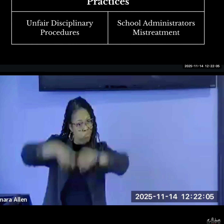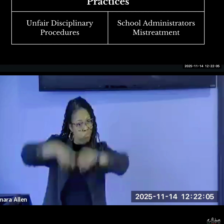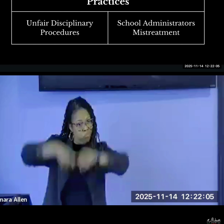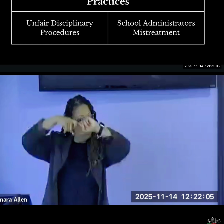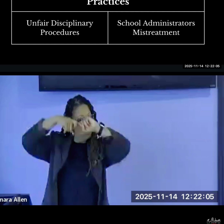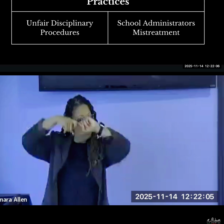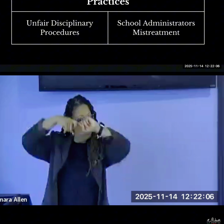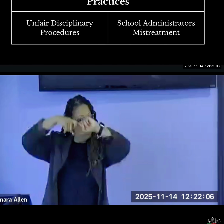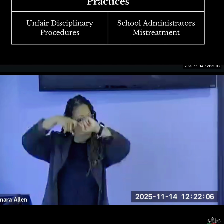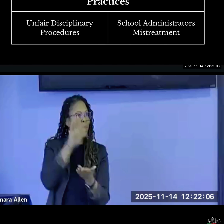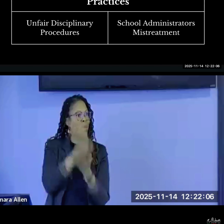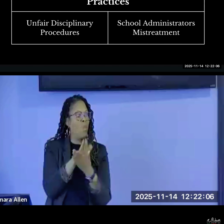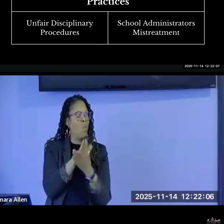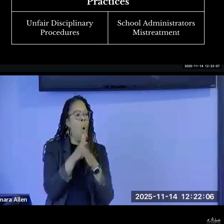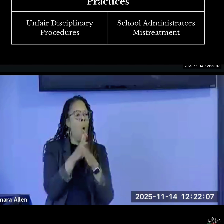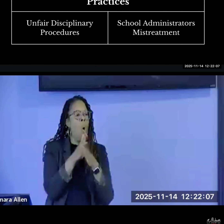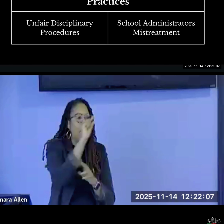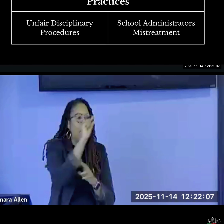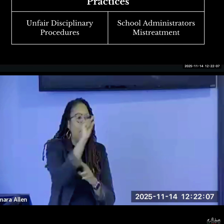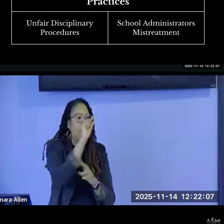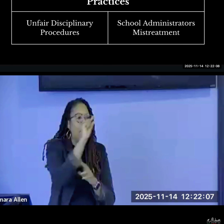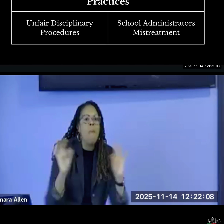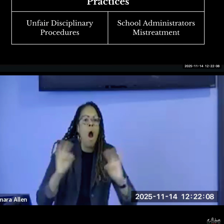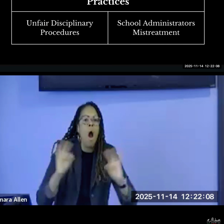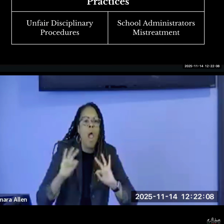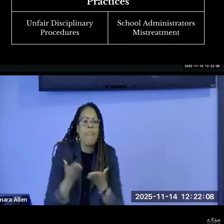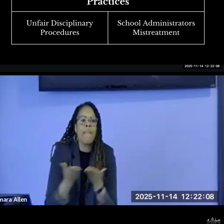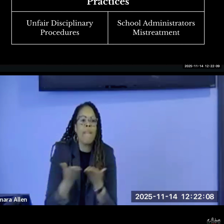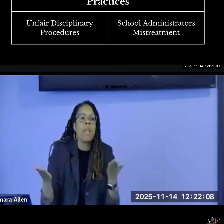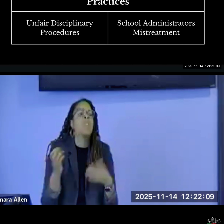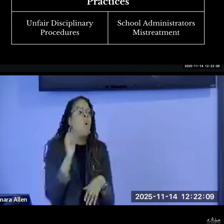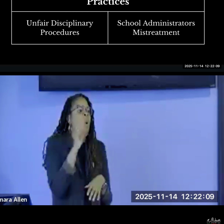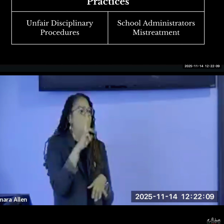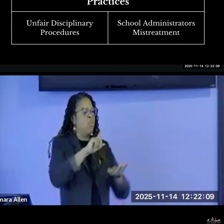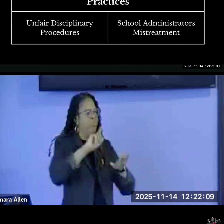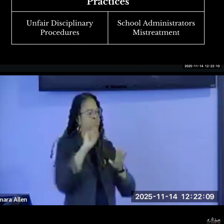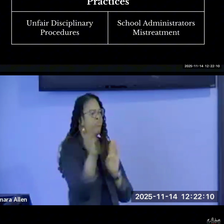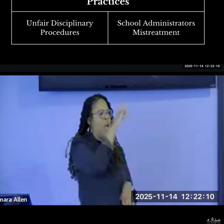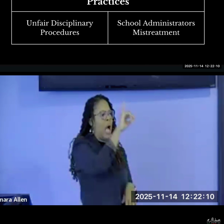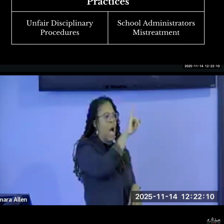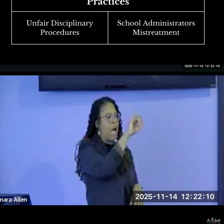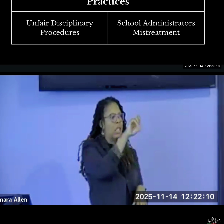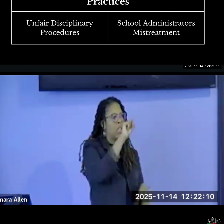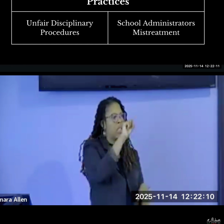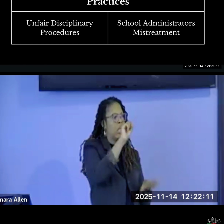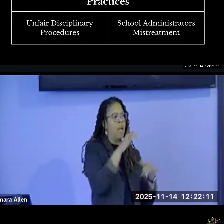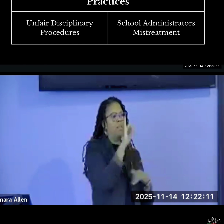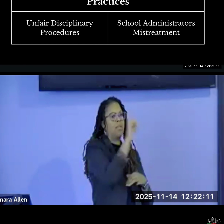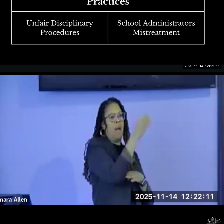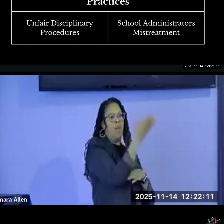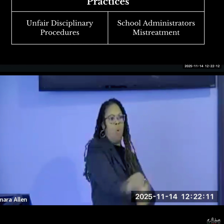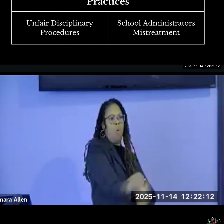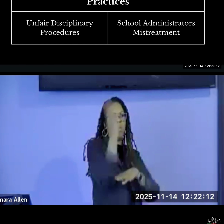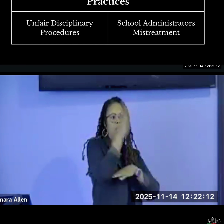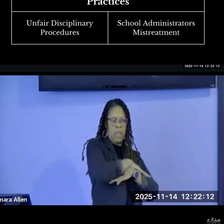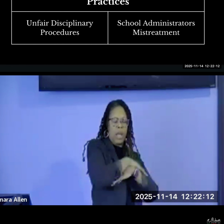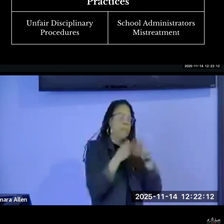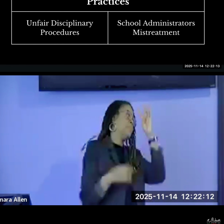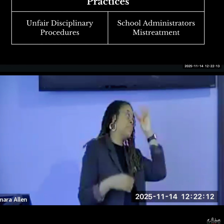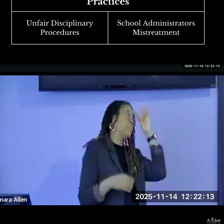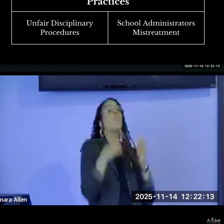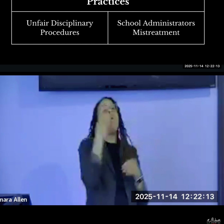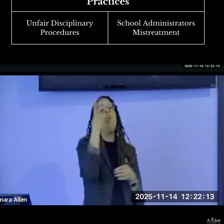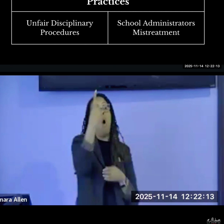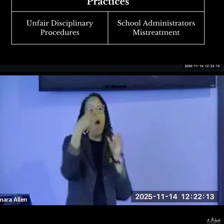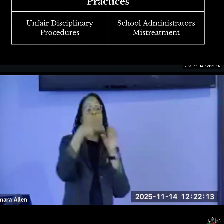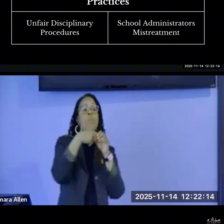Students either reported that they were suspended over very minor things, or was